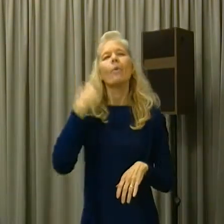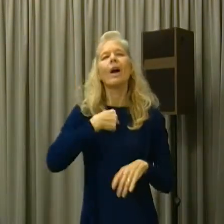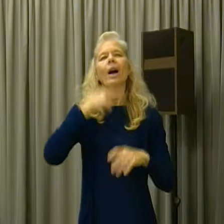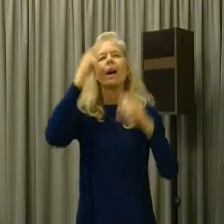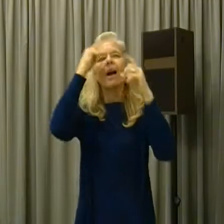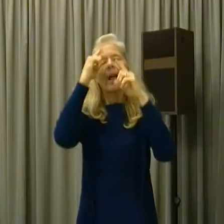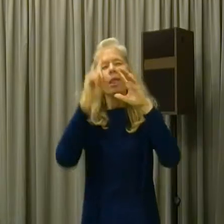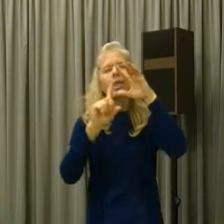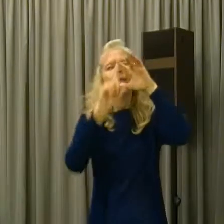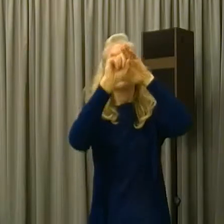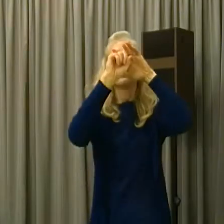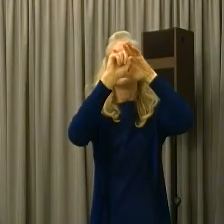So a habit